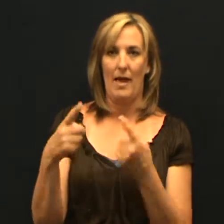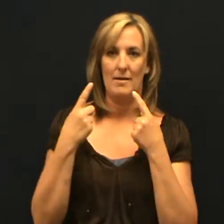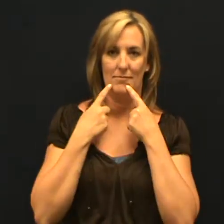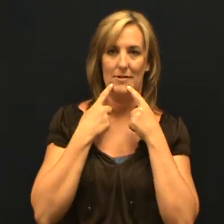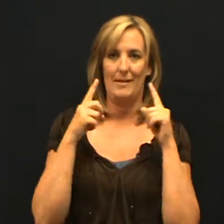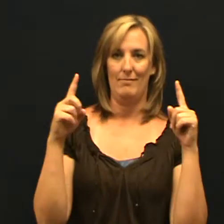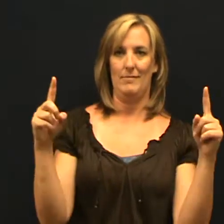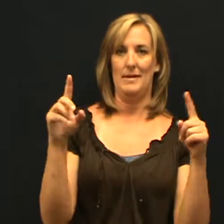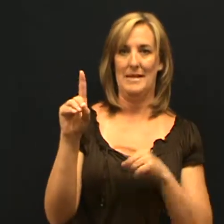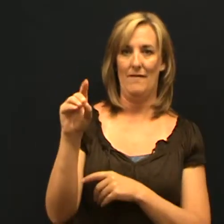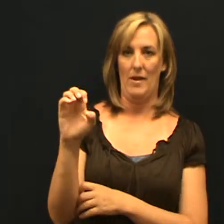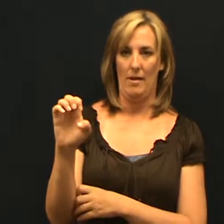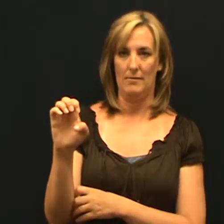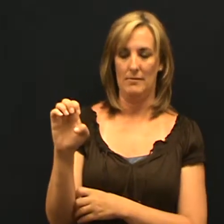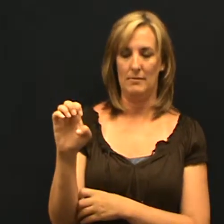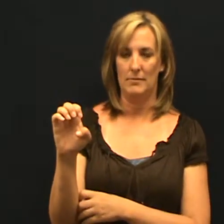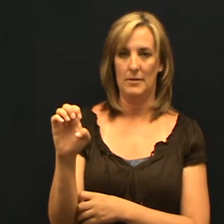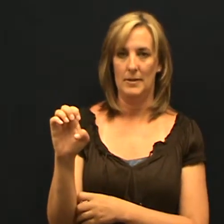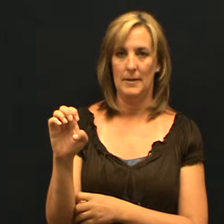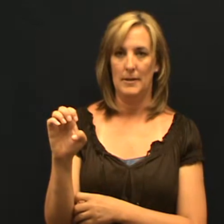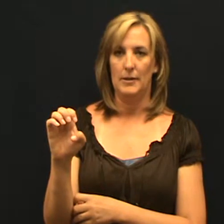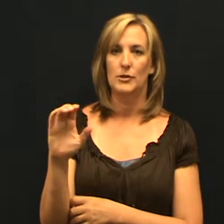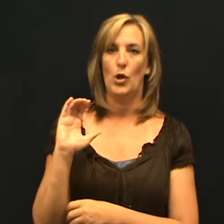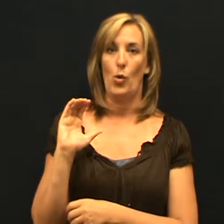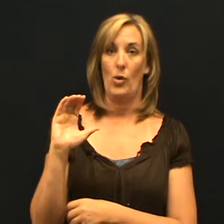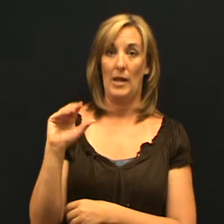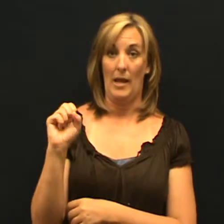dividend. So our cash goes down by